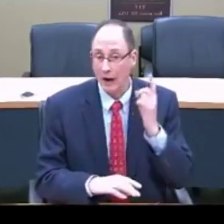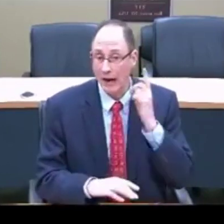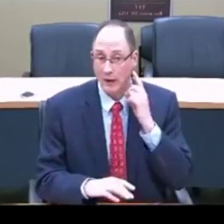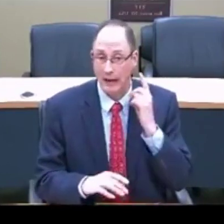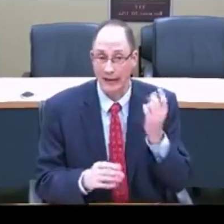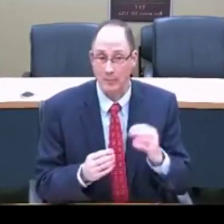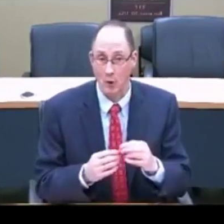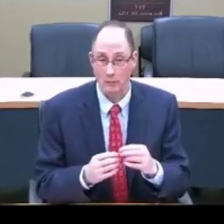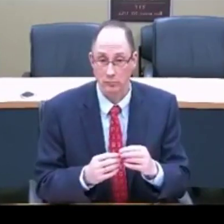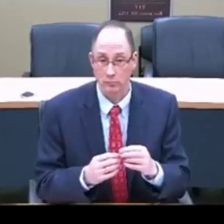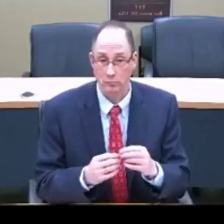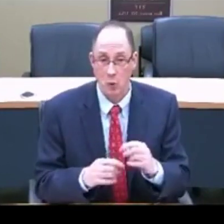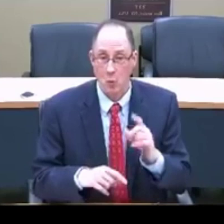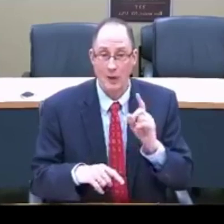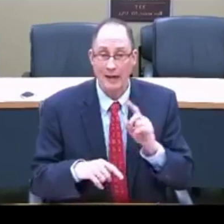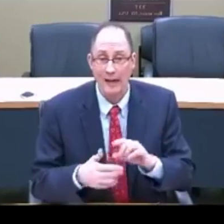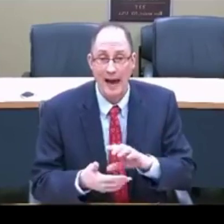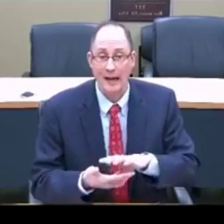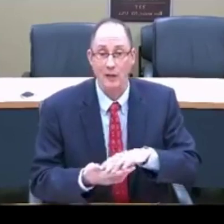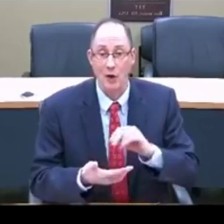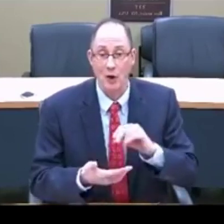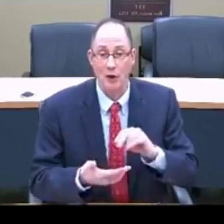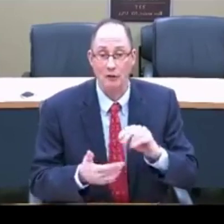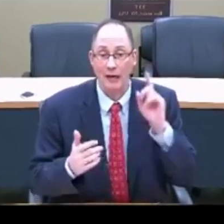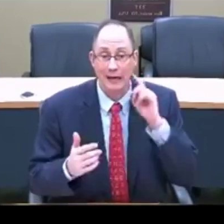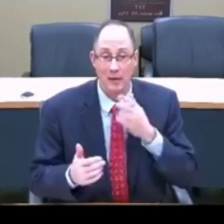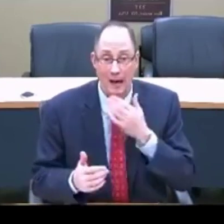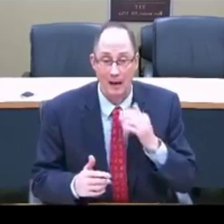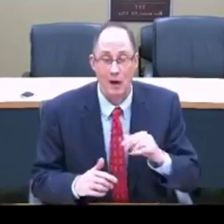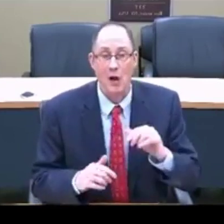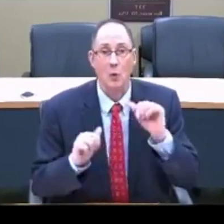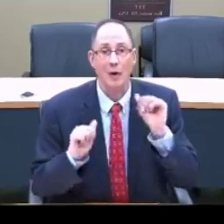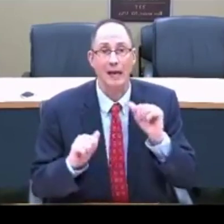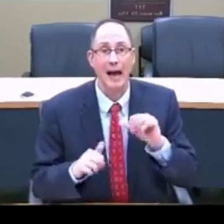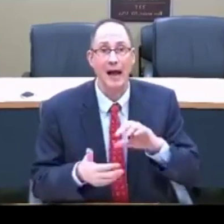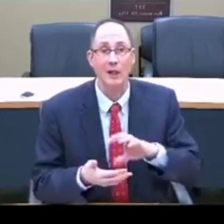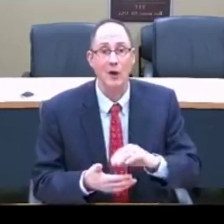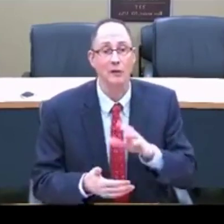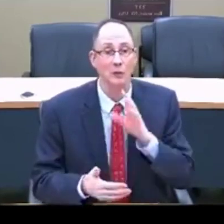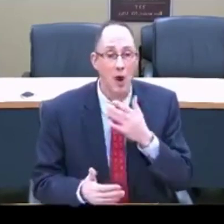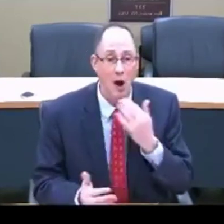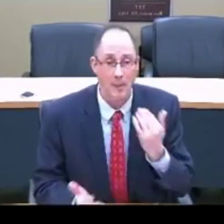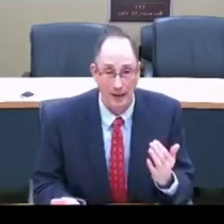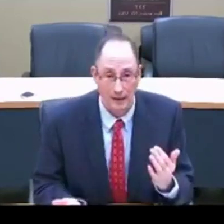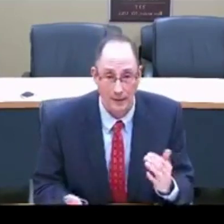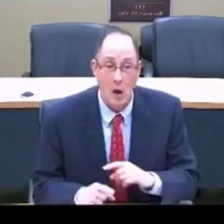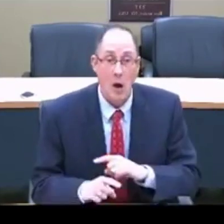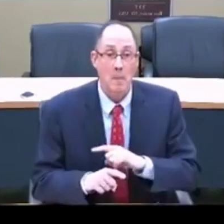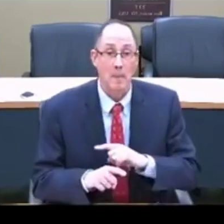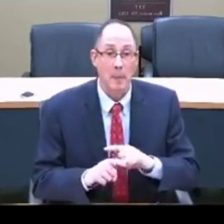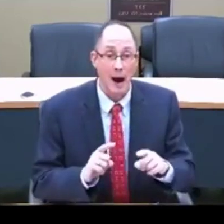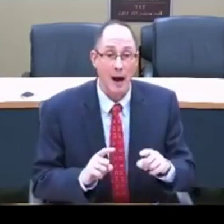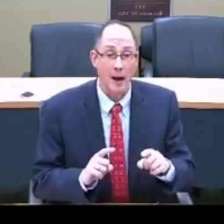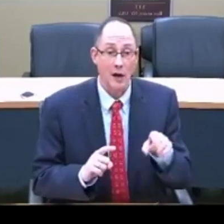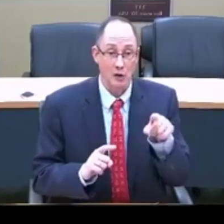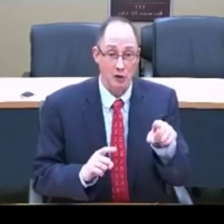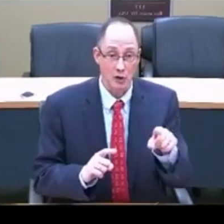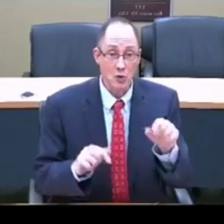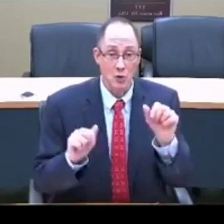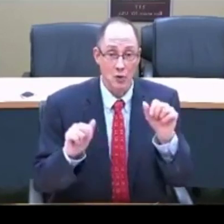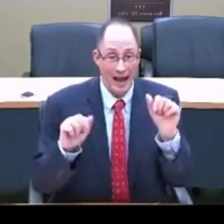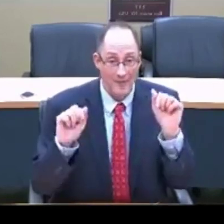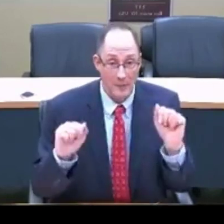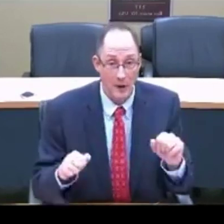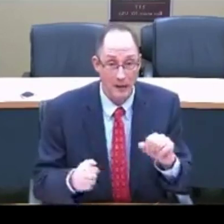our hearing anymore. We cannot learn to hear better. We cannot learn to talk better. But you